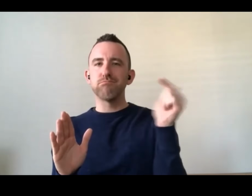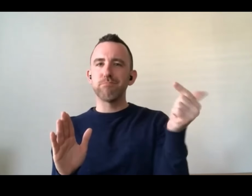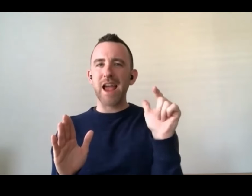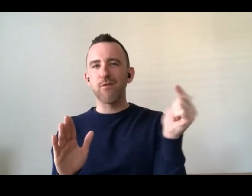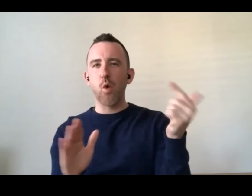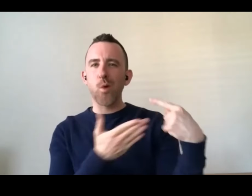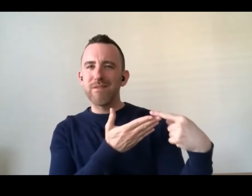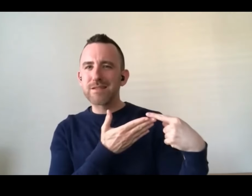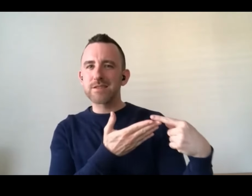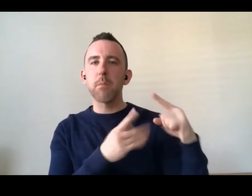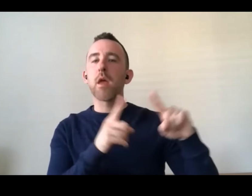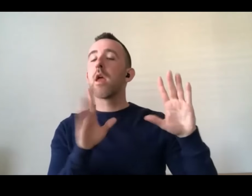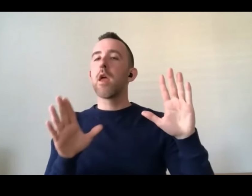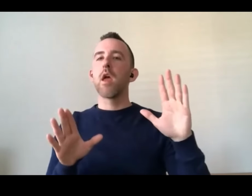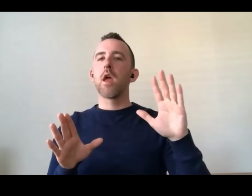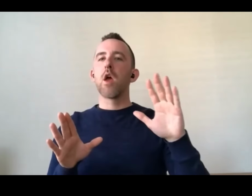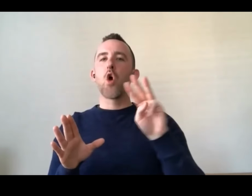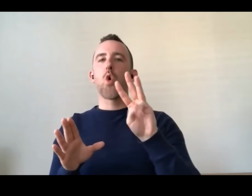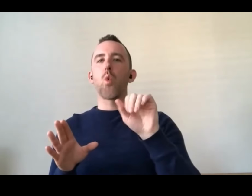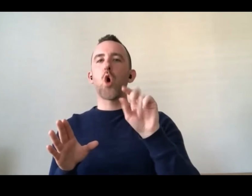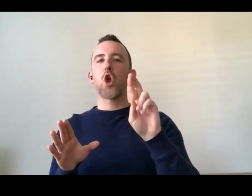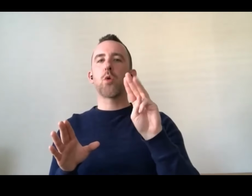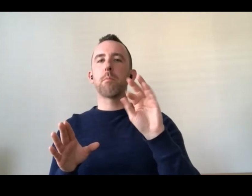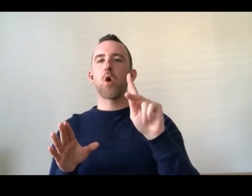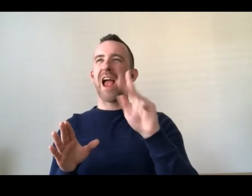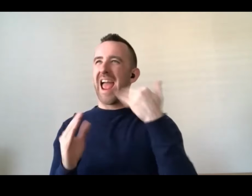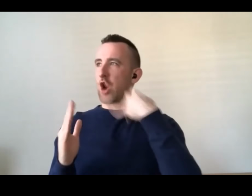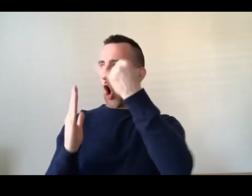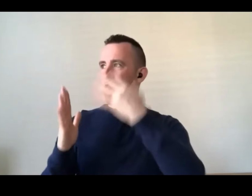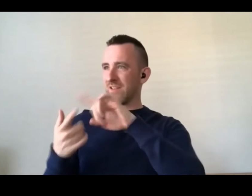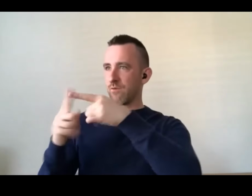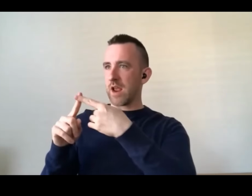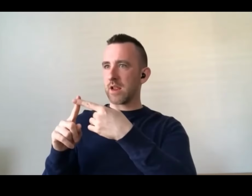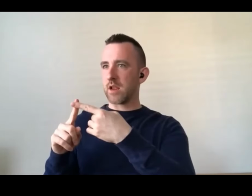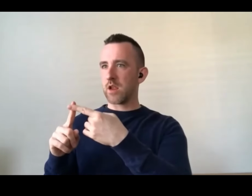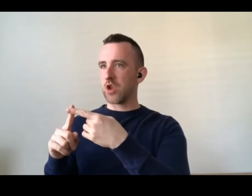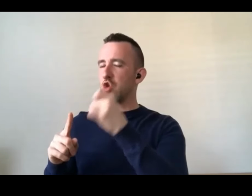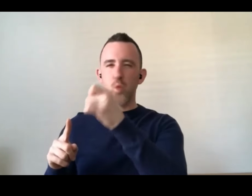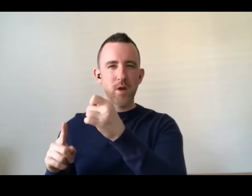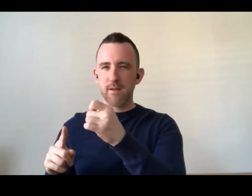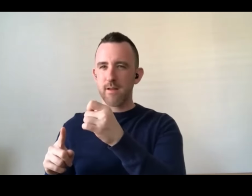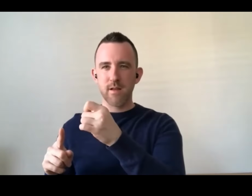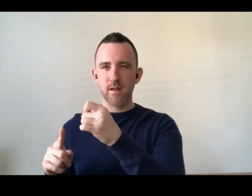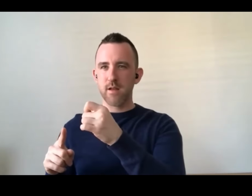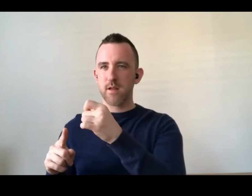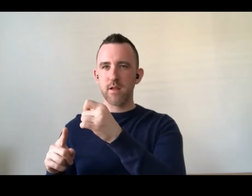Watermarking, it's sort of like this. I had an artist friend once tell me, you wouldn't put